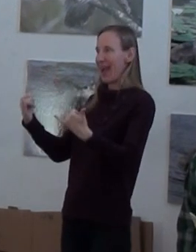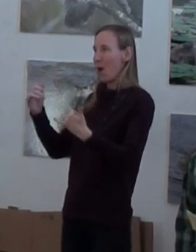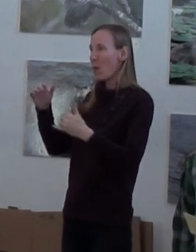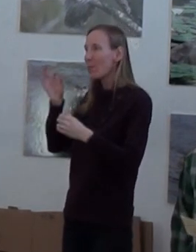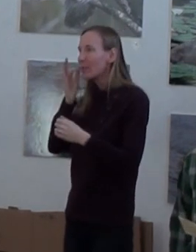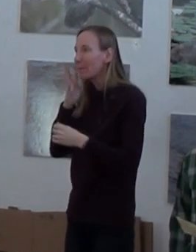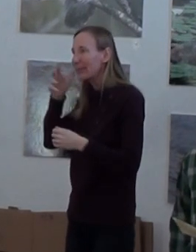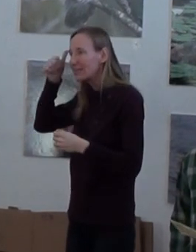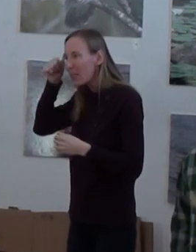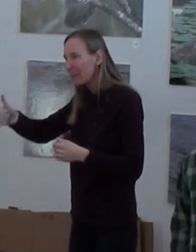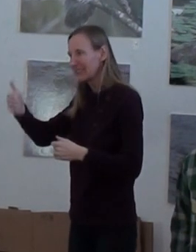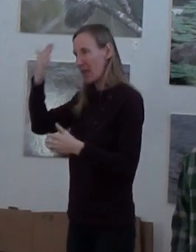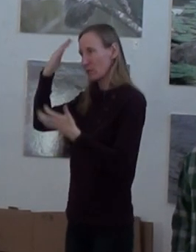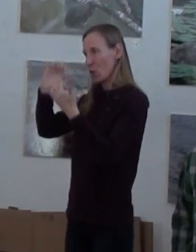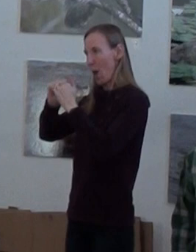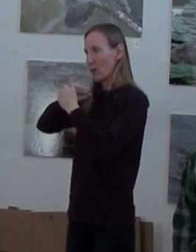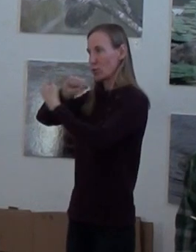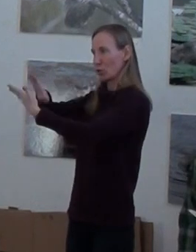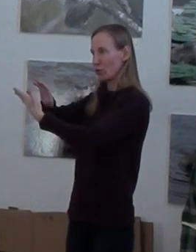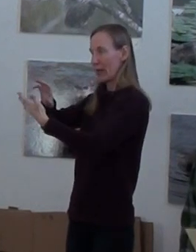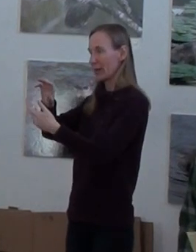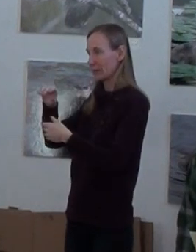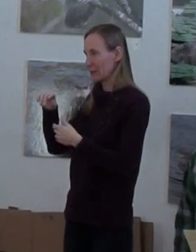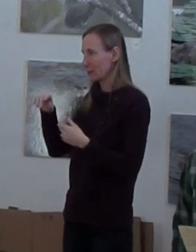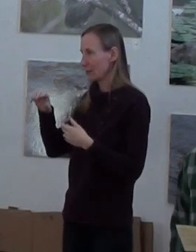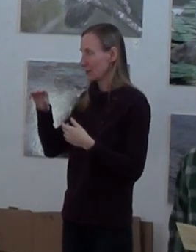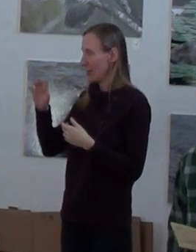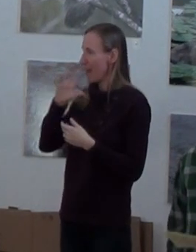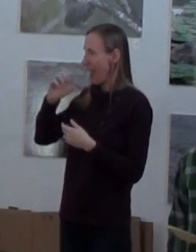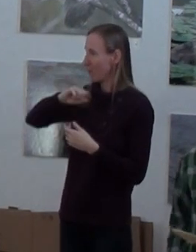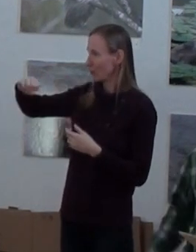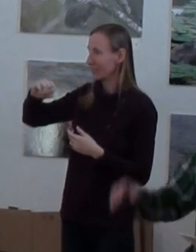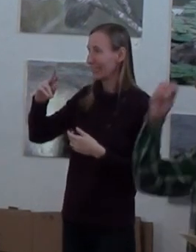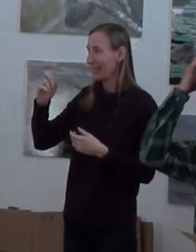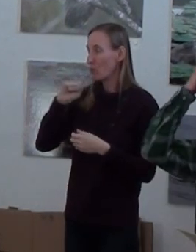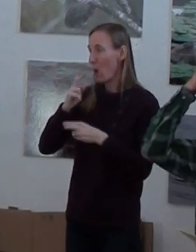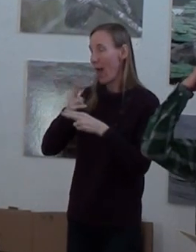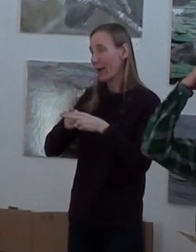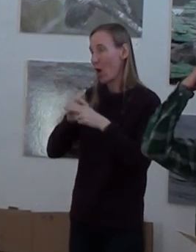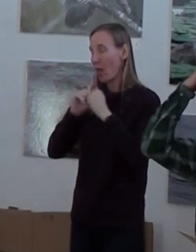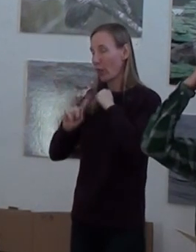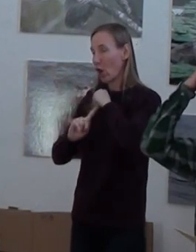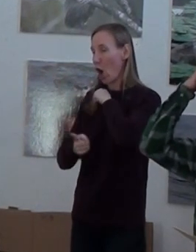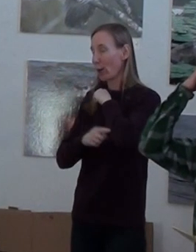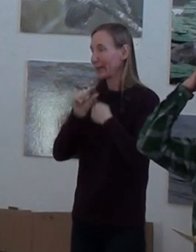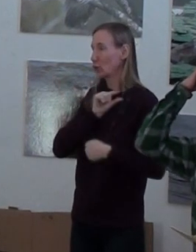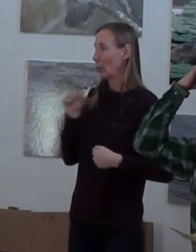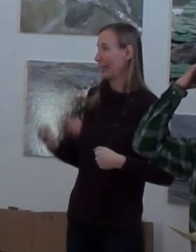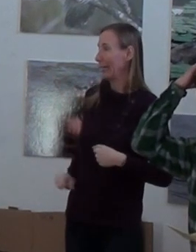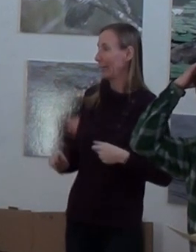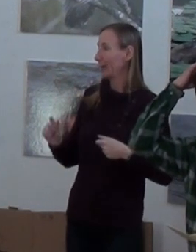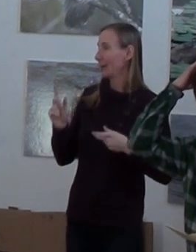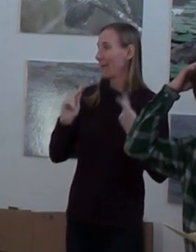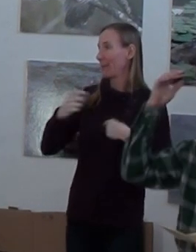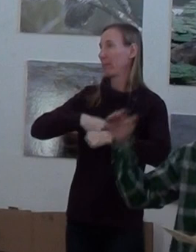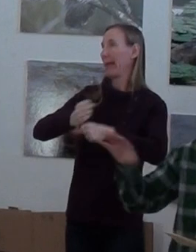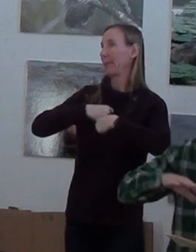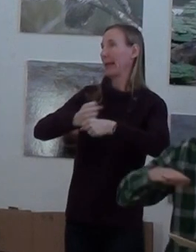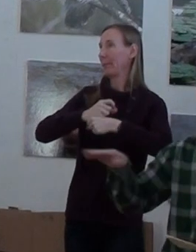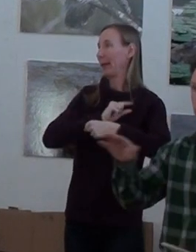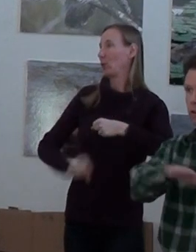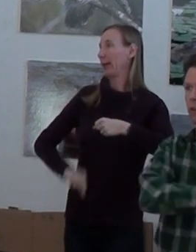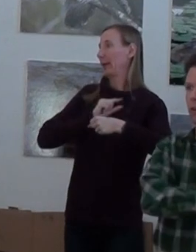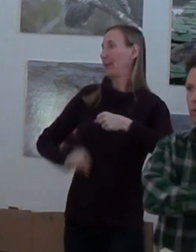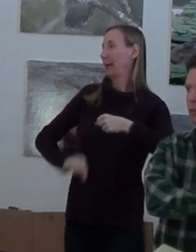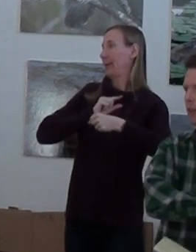resistance. Even the puppy mill queens, the garbage queens that you can get from some people that just have no resistance to mites, they have a